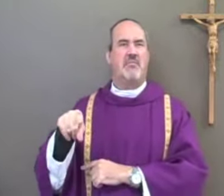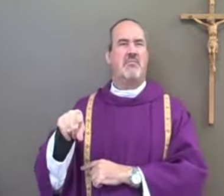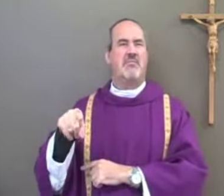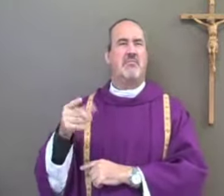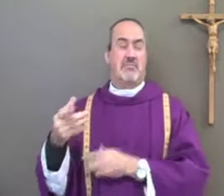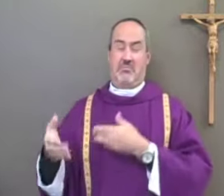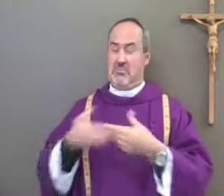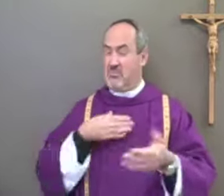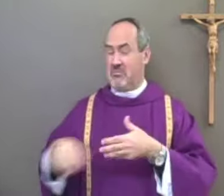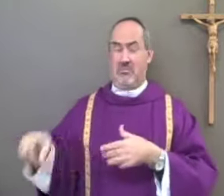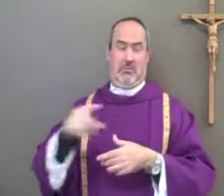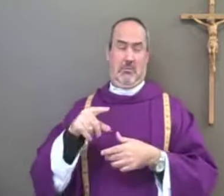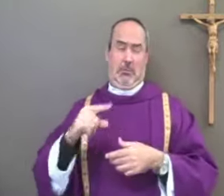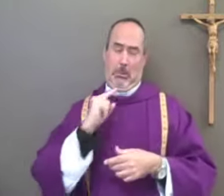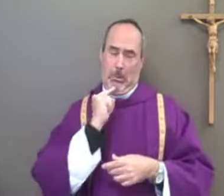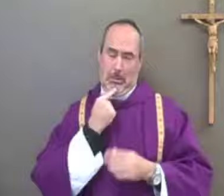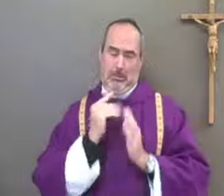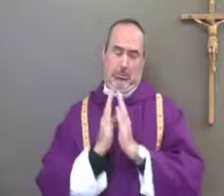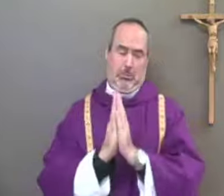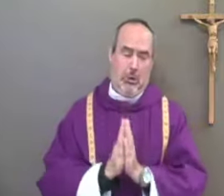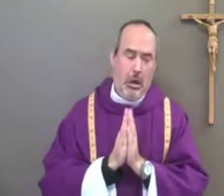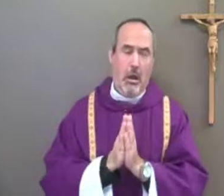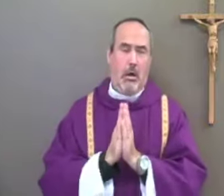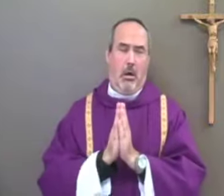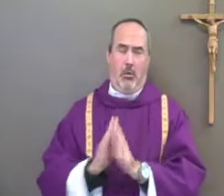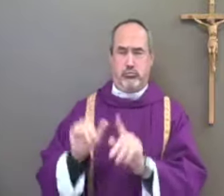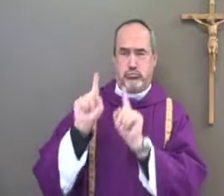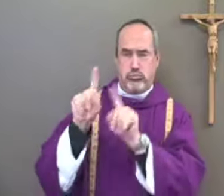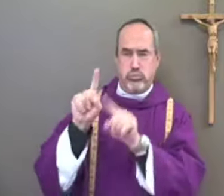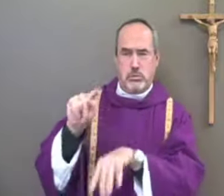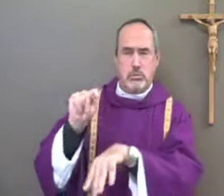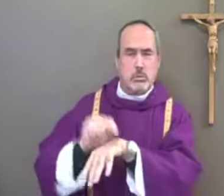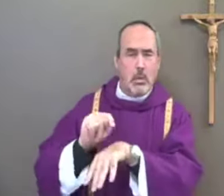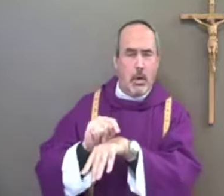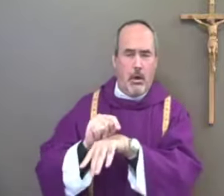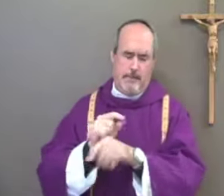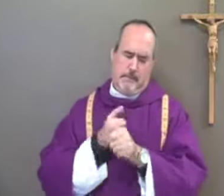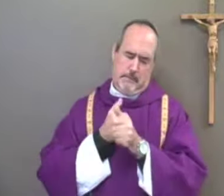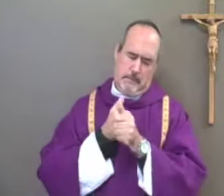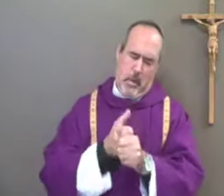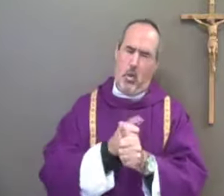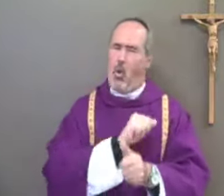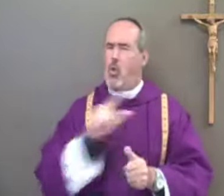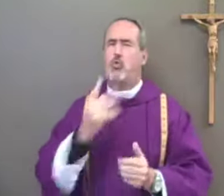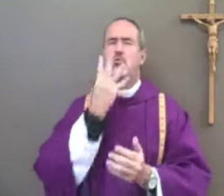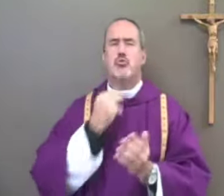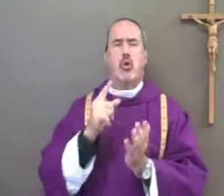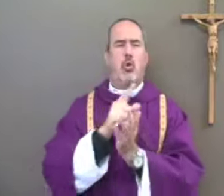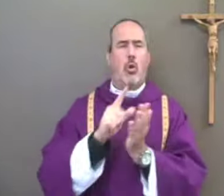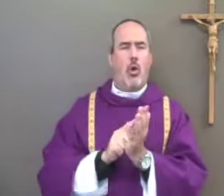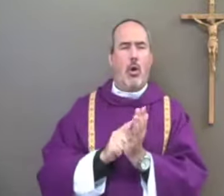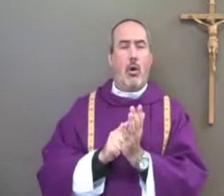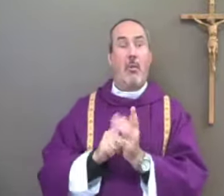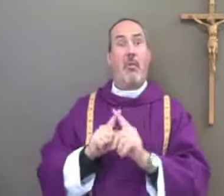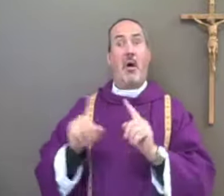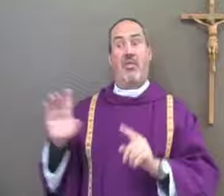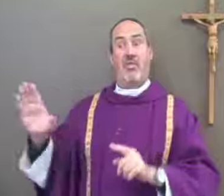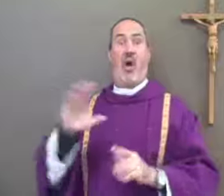He did this because, in spite of how seriously religious they were by attending temple and following Jewish